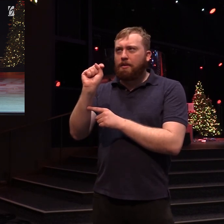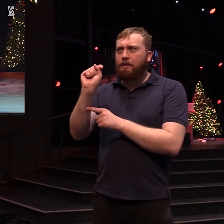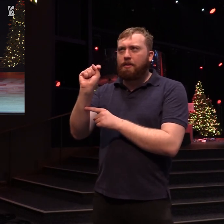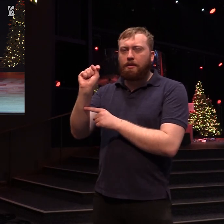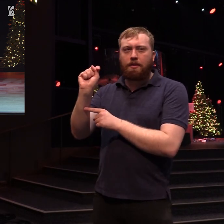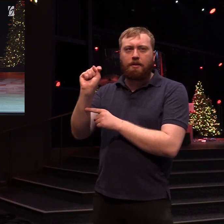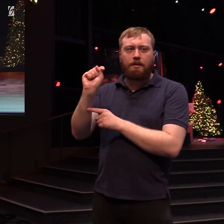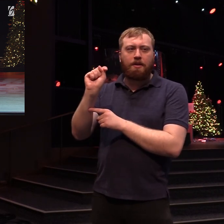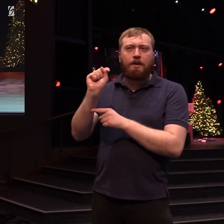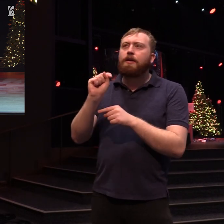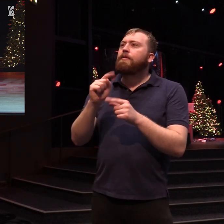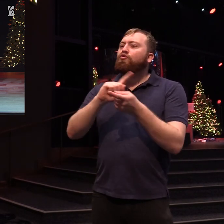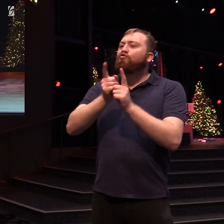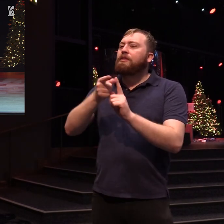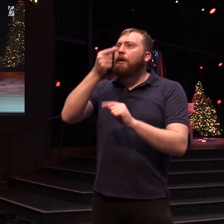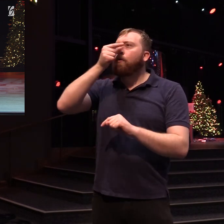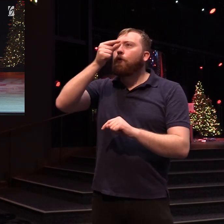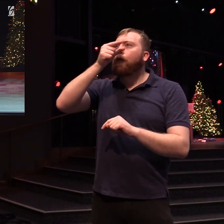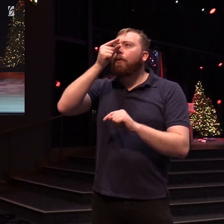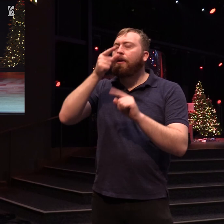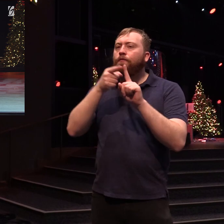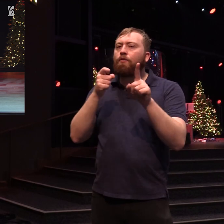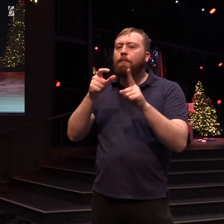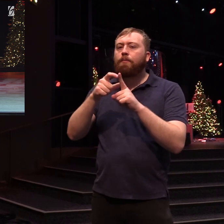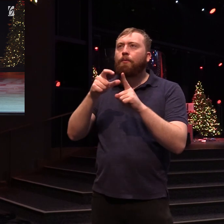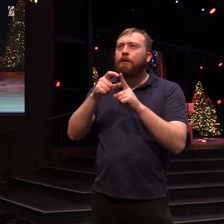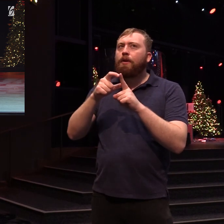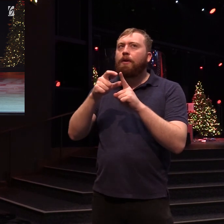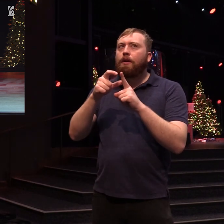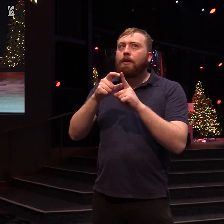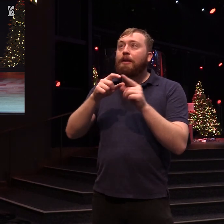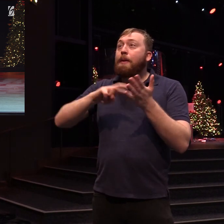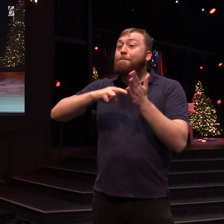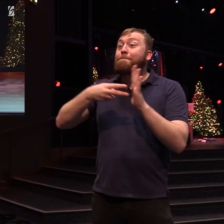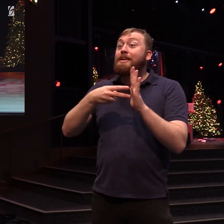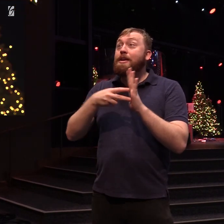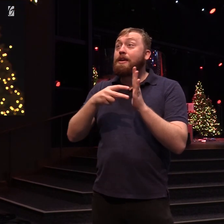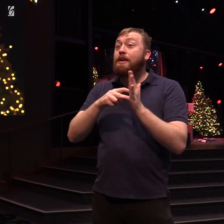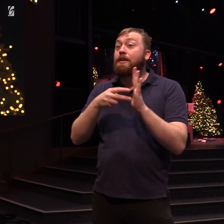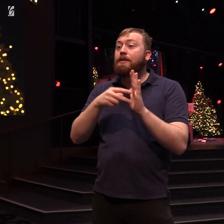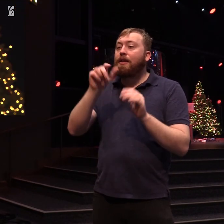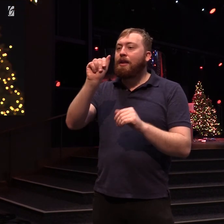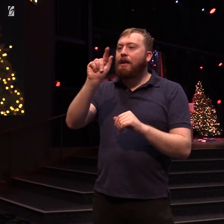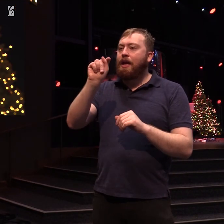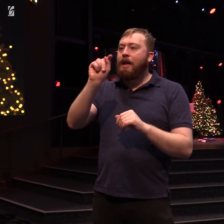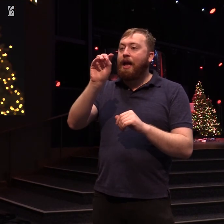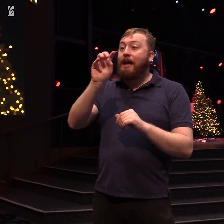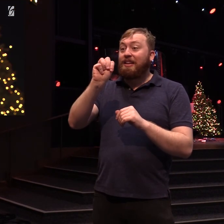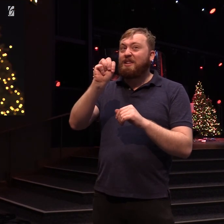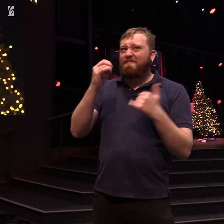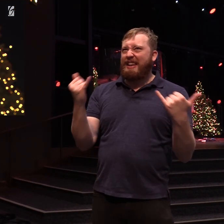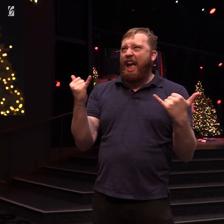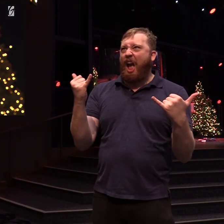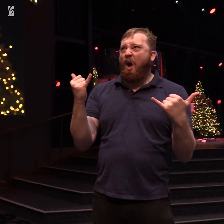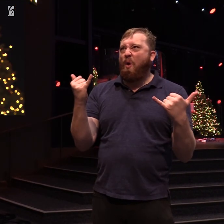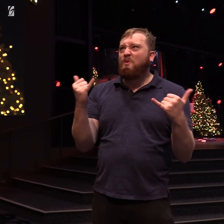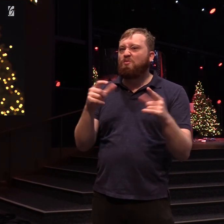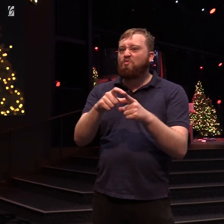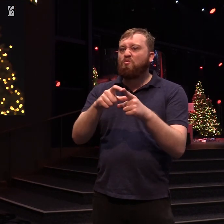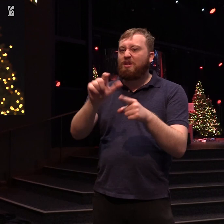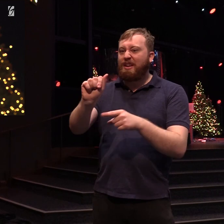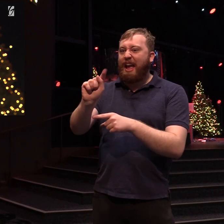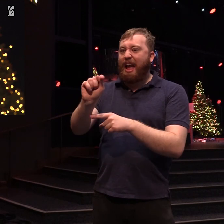A-T-O-M-O-S in Greek, from which we get the word atom, atom. To the degree that an atom